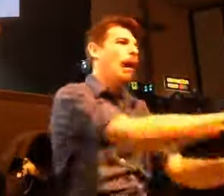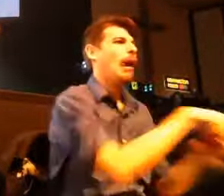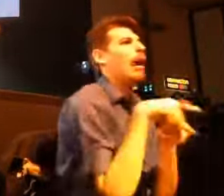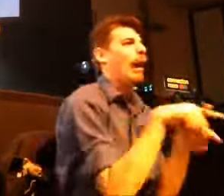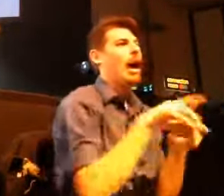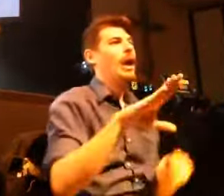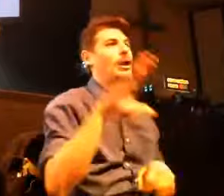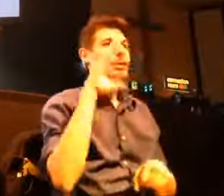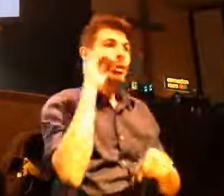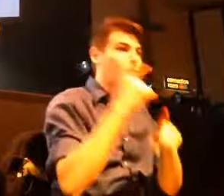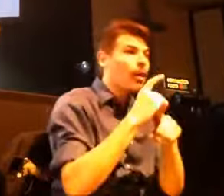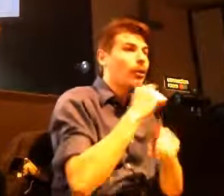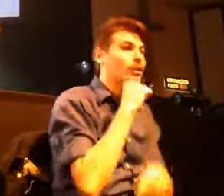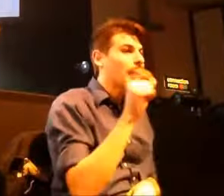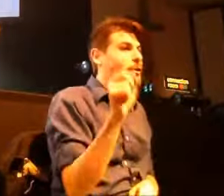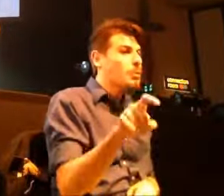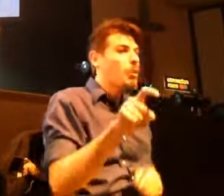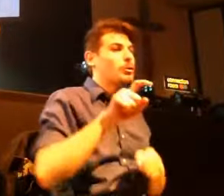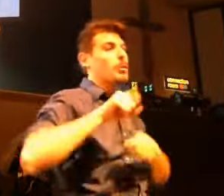way, no matter how much you love him.